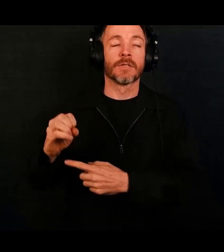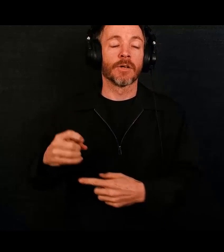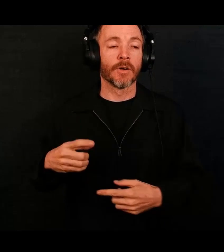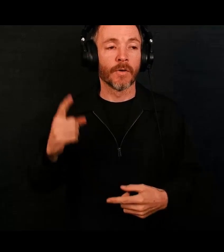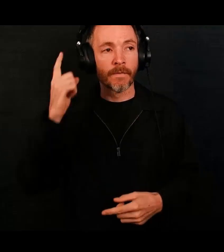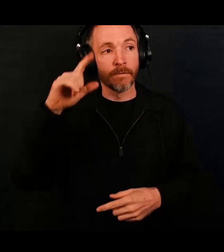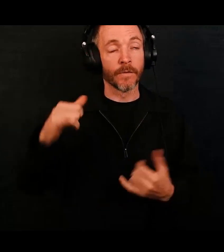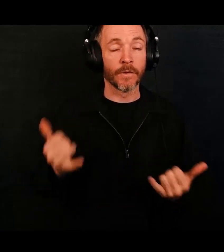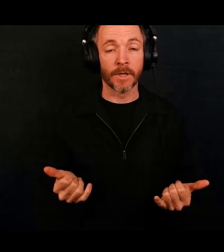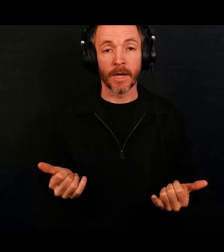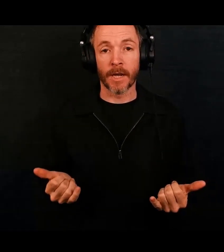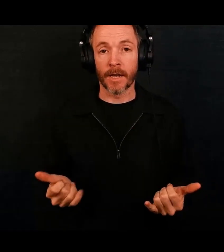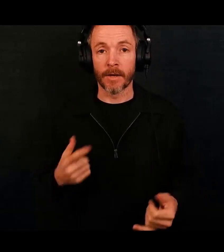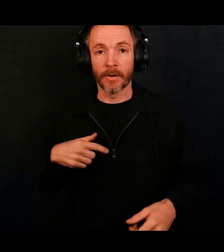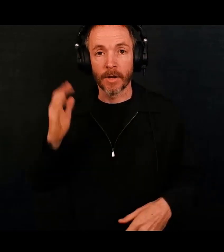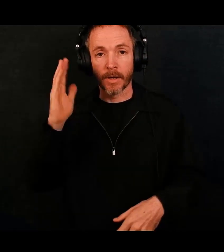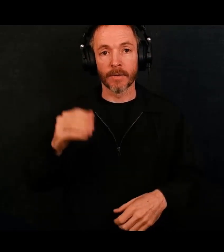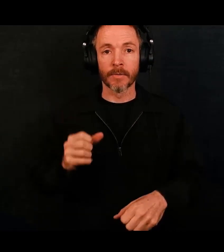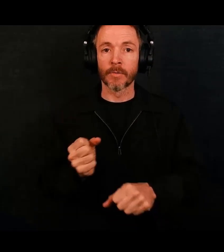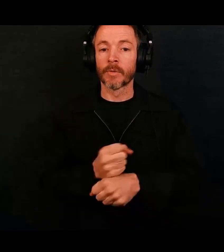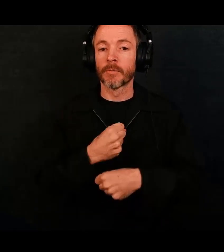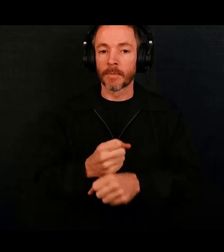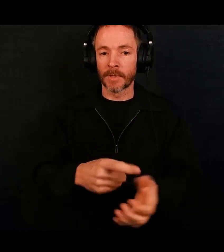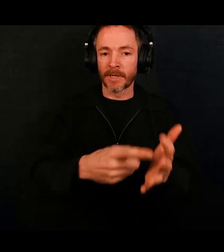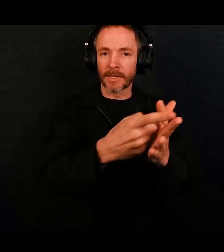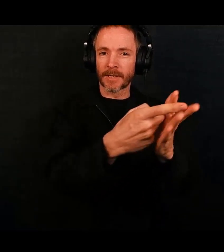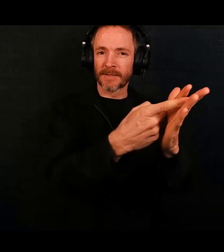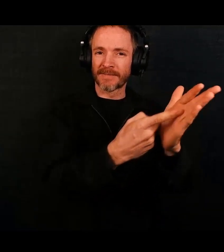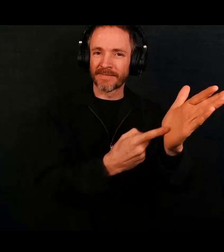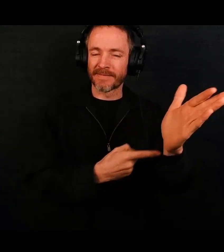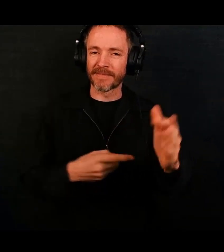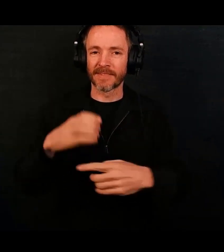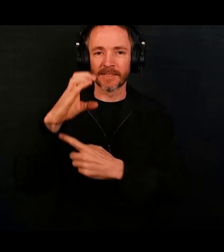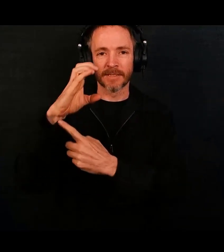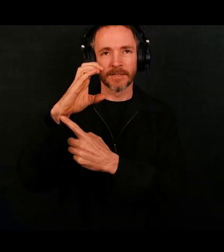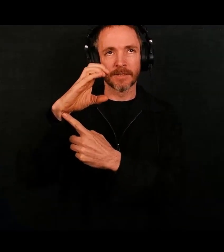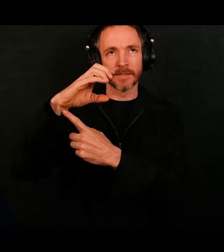that edge is flat enough.